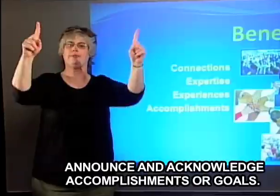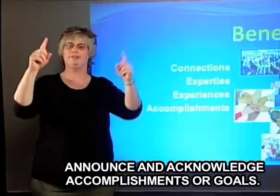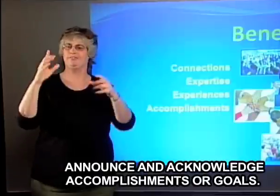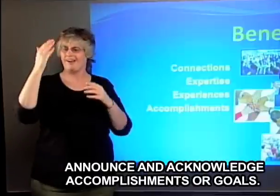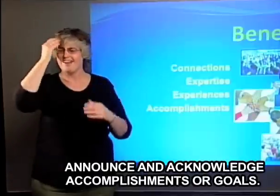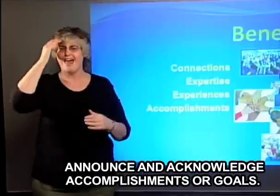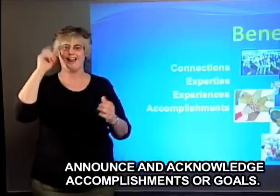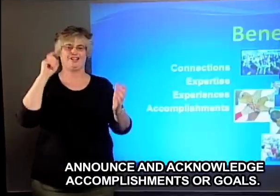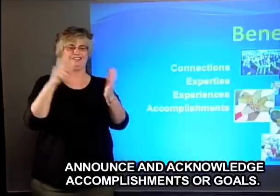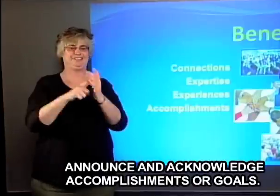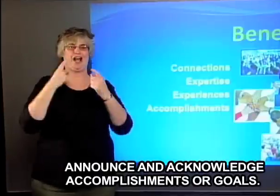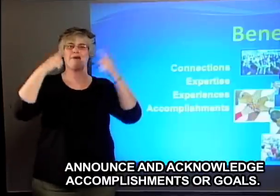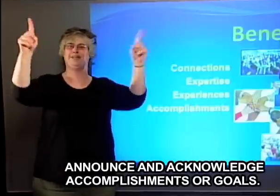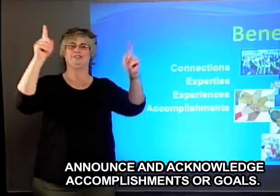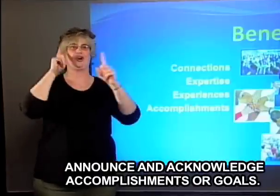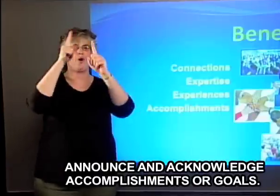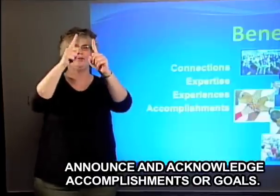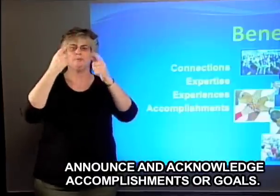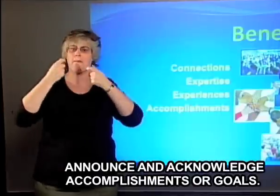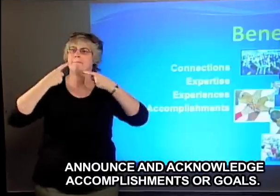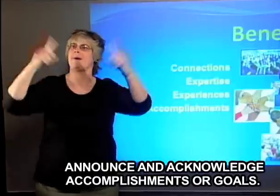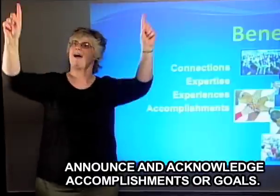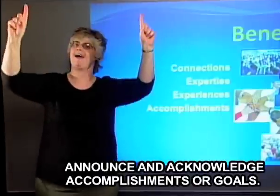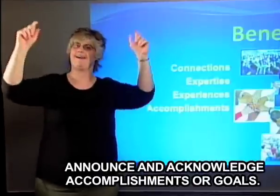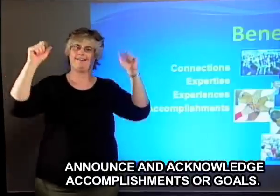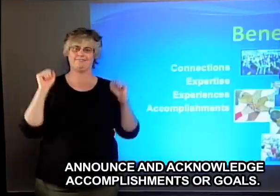Announce and acknowledge accomplishments or goals.